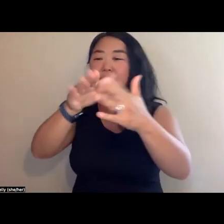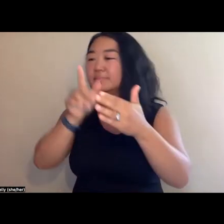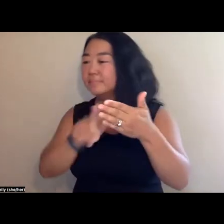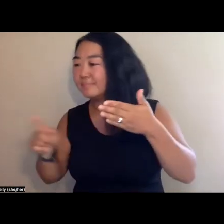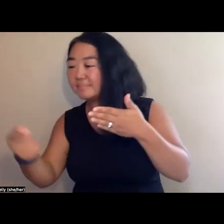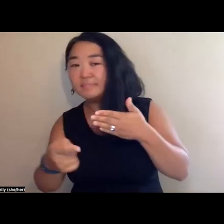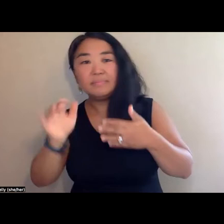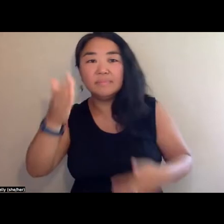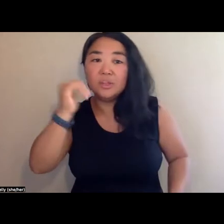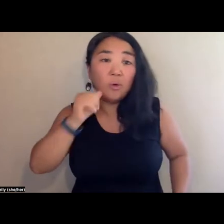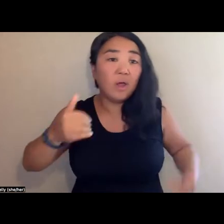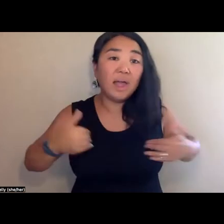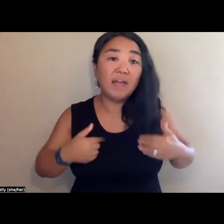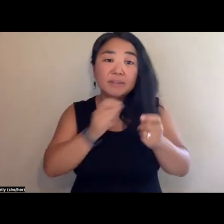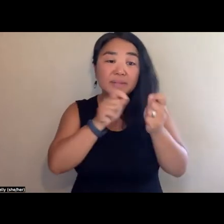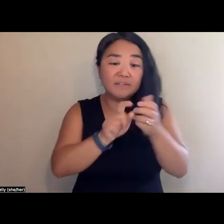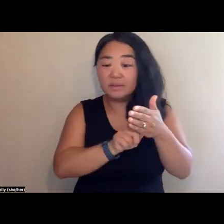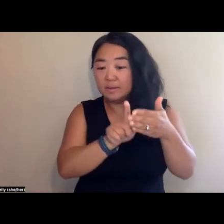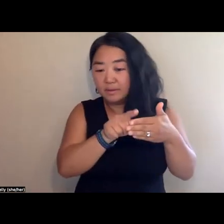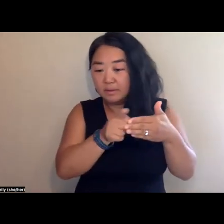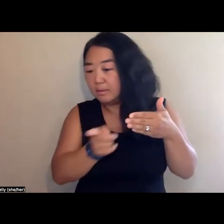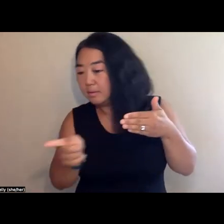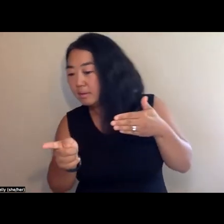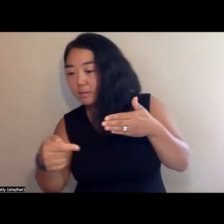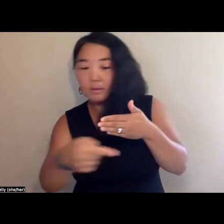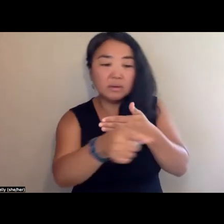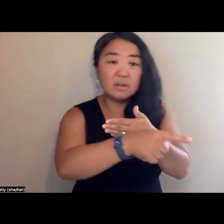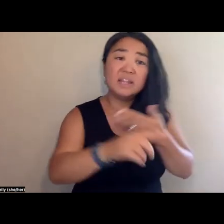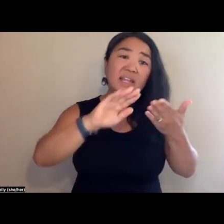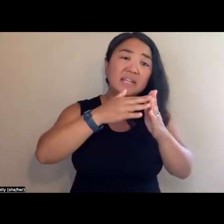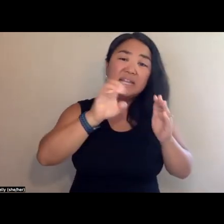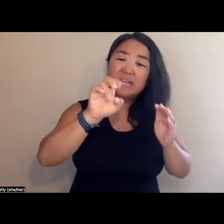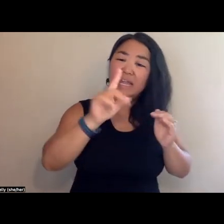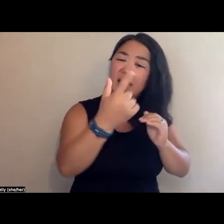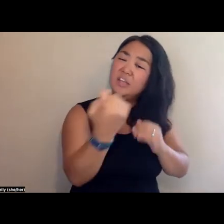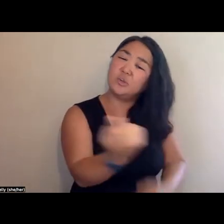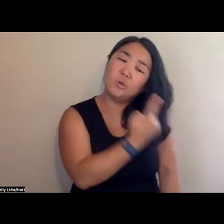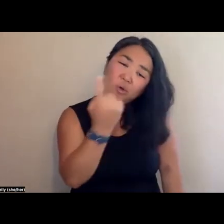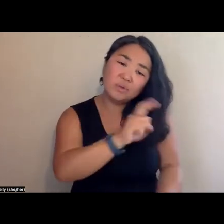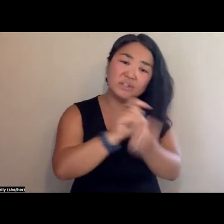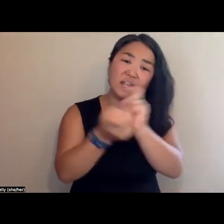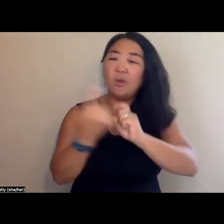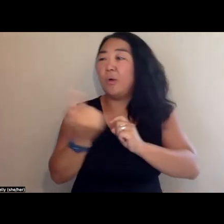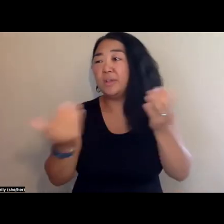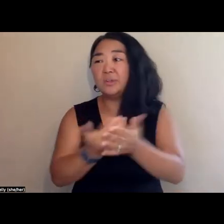turn-by-turn directions. The city's edge is always changing. The paths are always changing. There's always a new construction site. Sometimes a new path